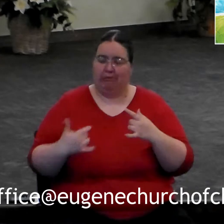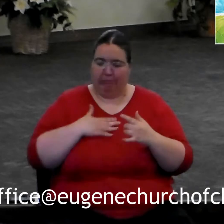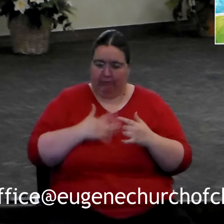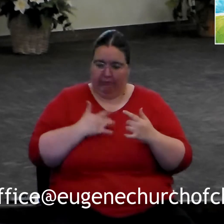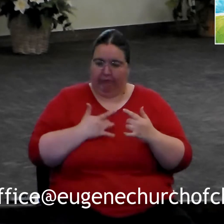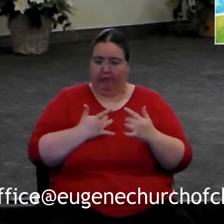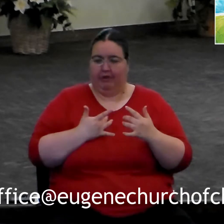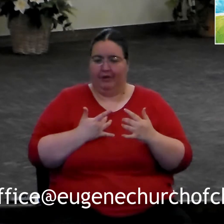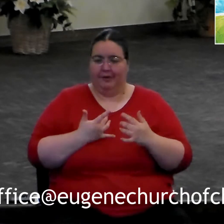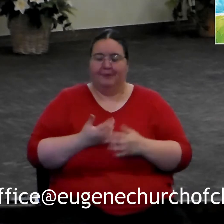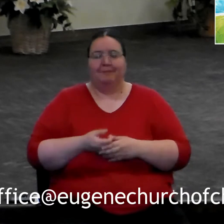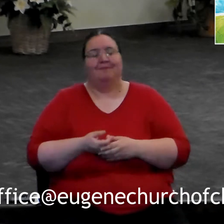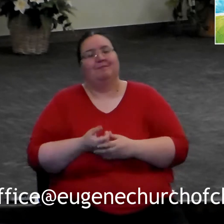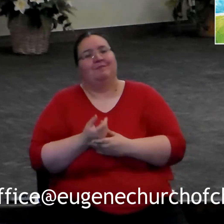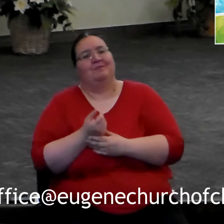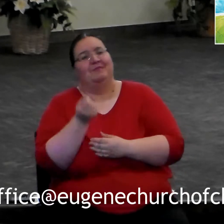a couple years ago. I can tell this story because my wife's not here.